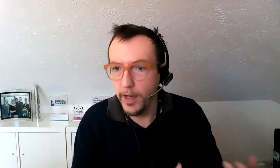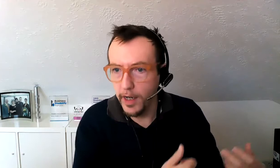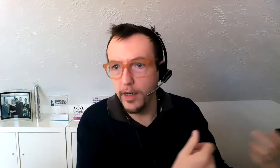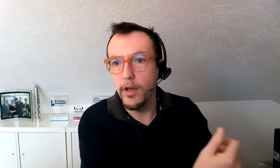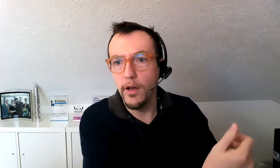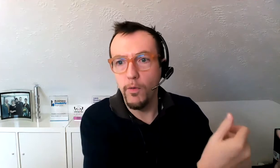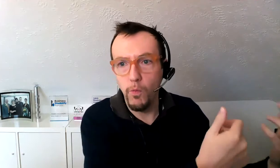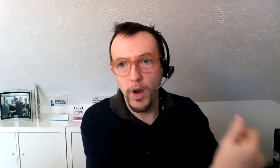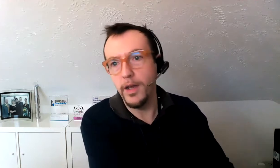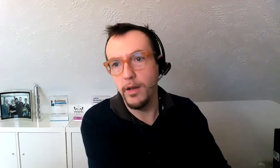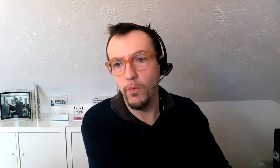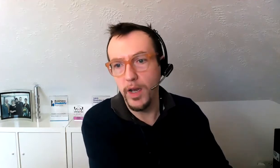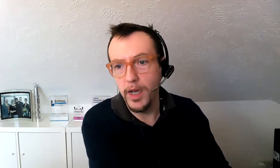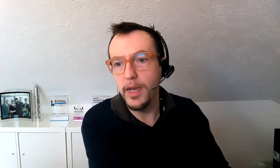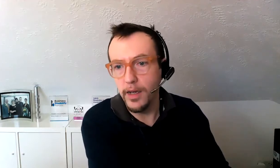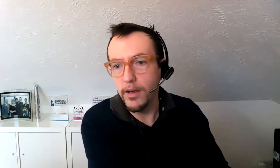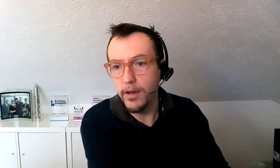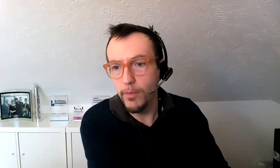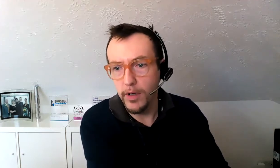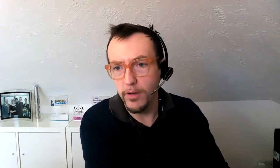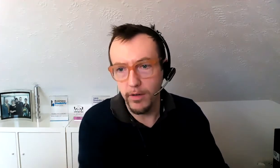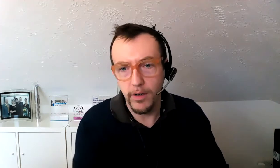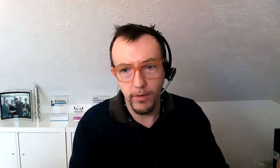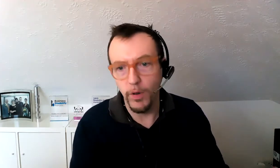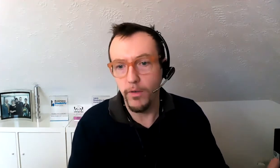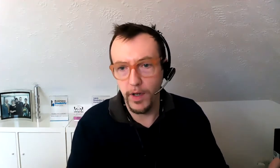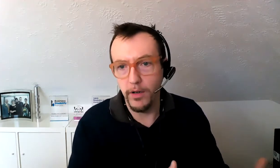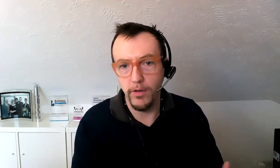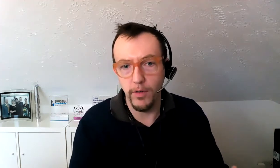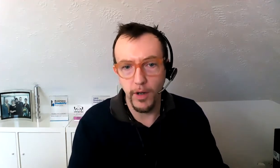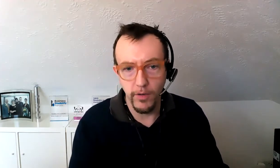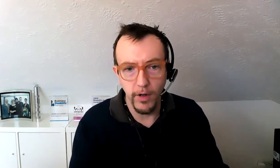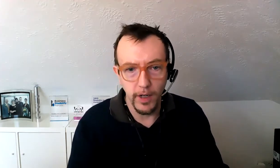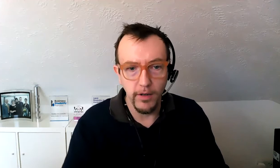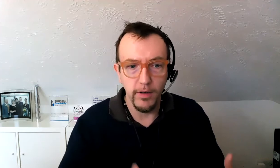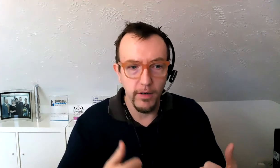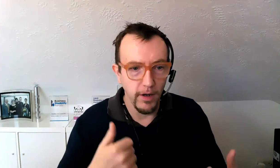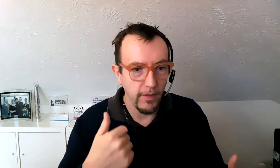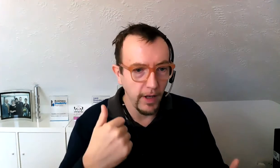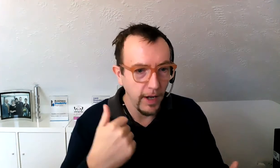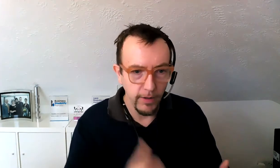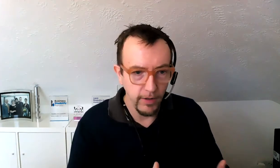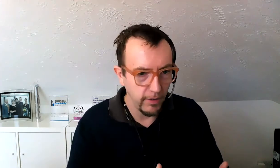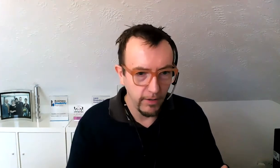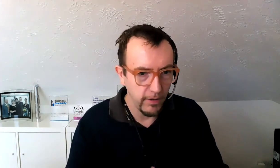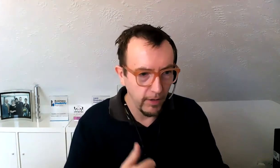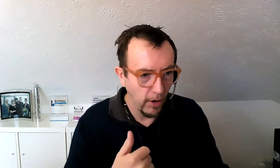signing when needed, because one of the issues about signing is the language isn't